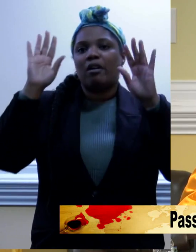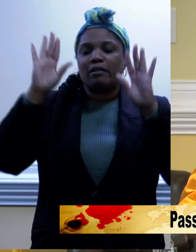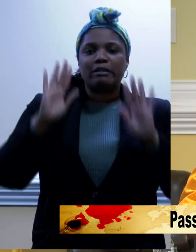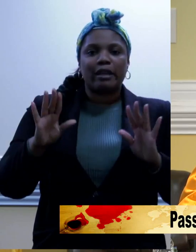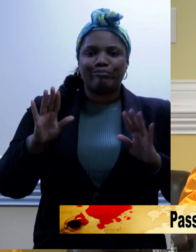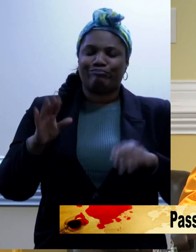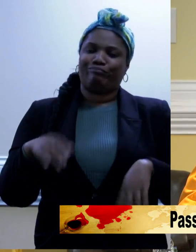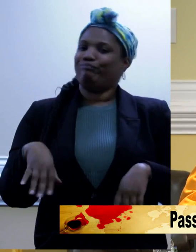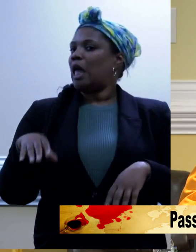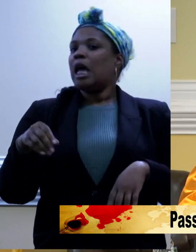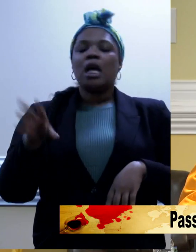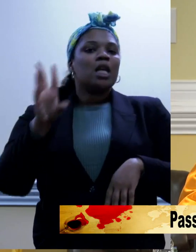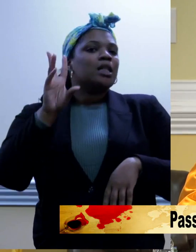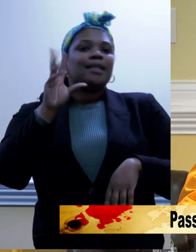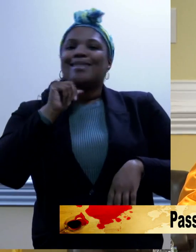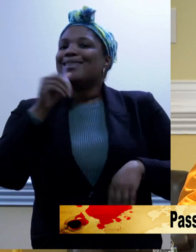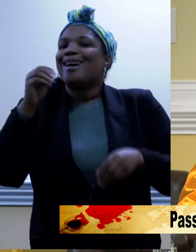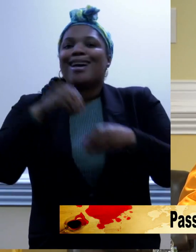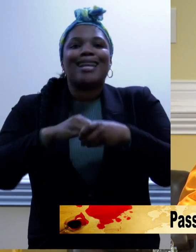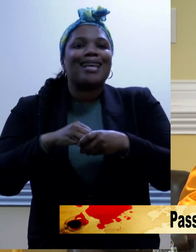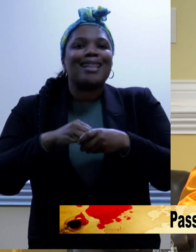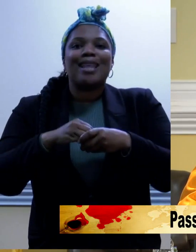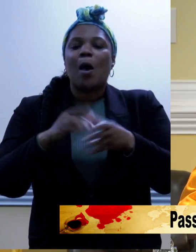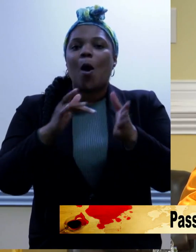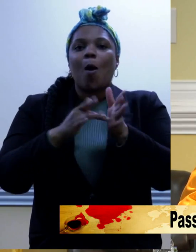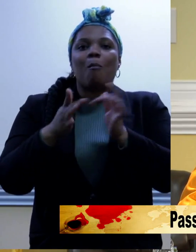communion is not in the Bible.